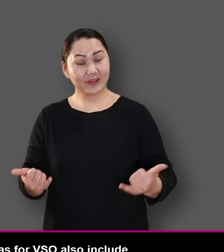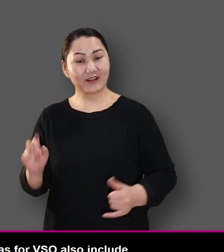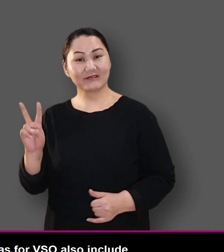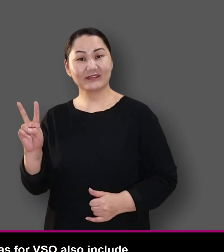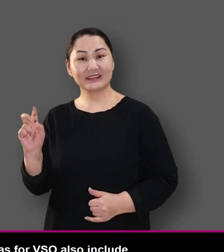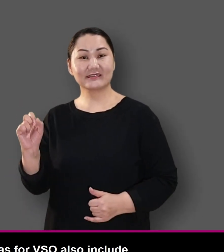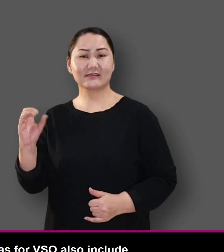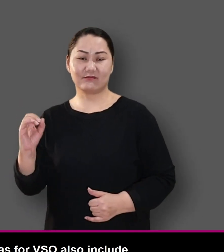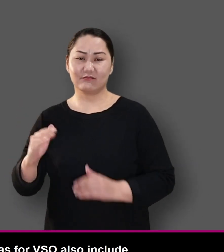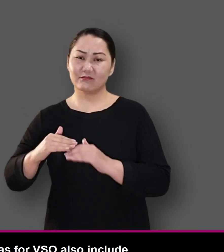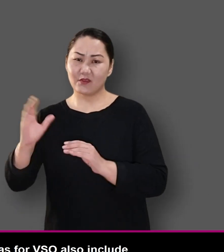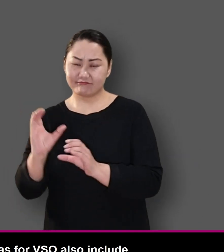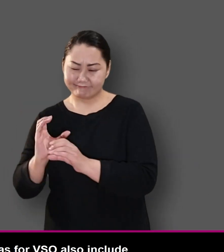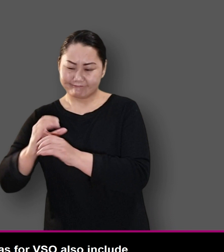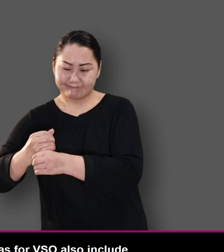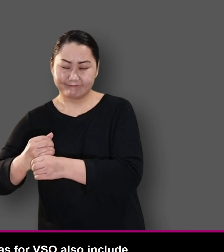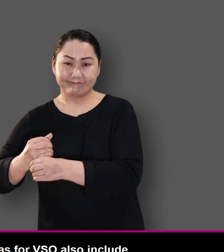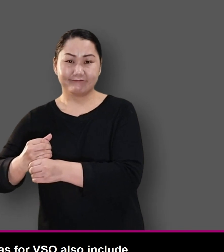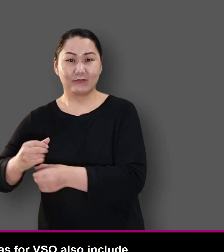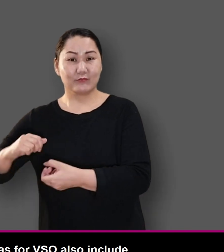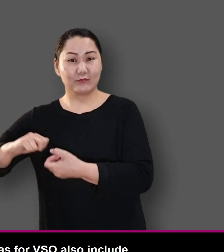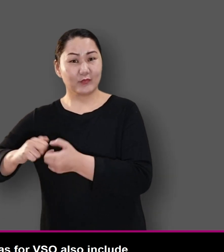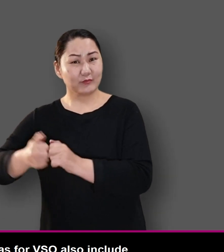Key advocacy areas for VSO also include